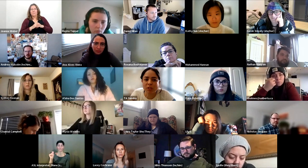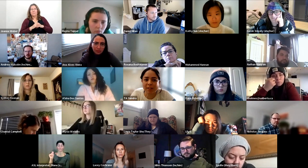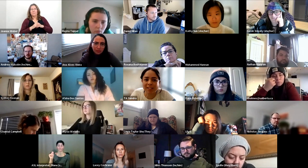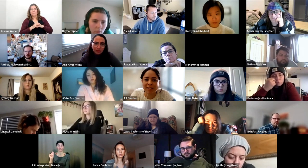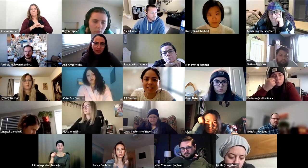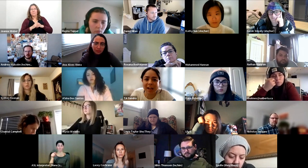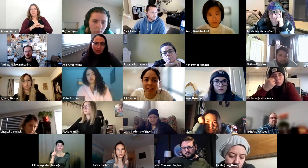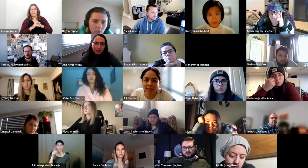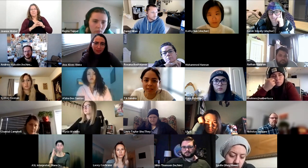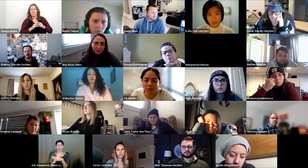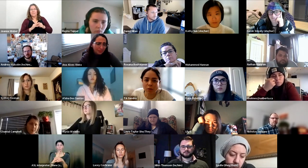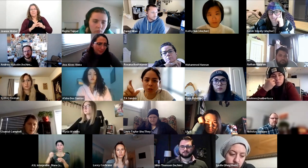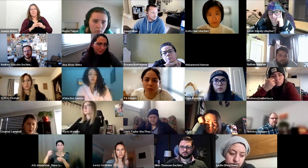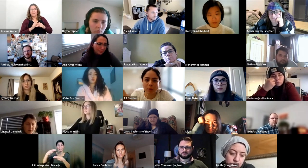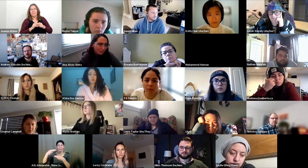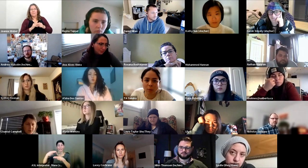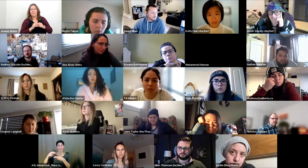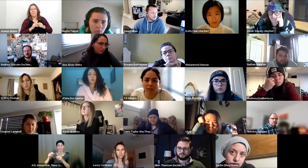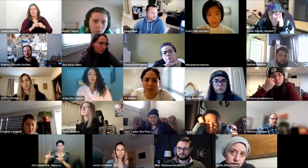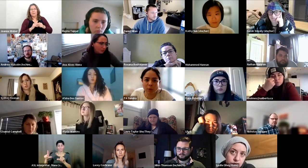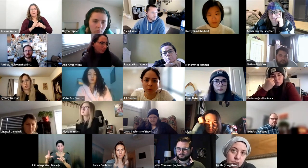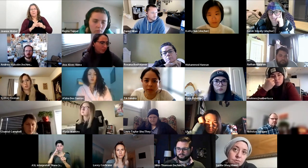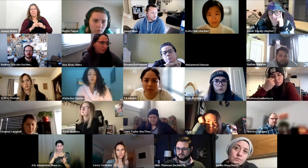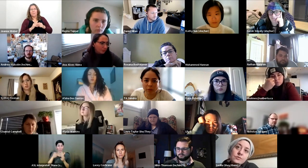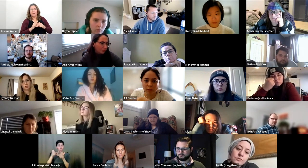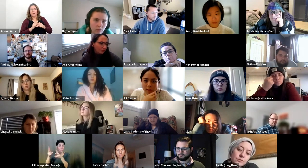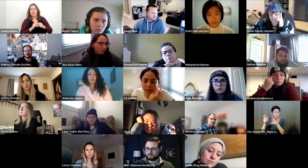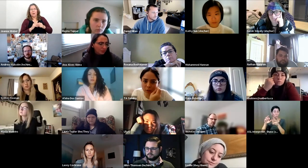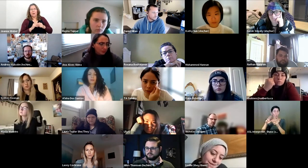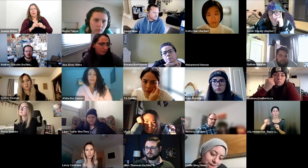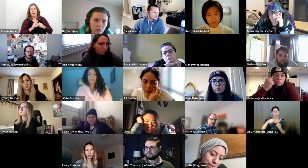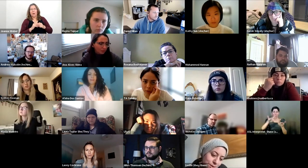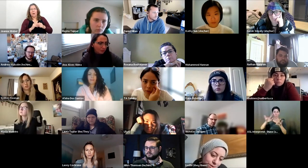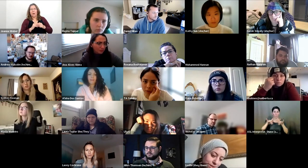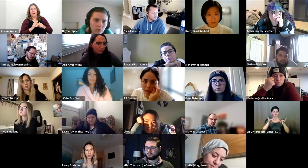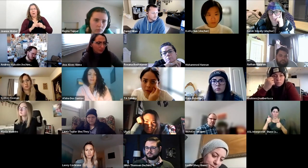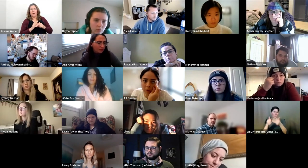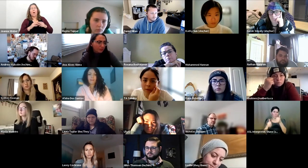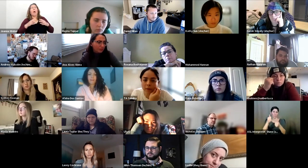you sharing the slides or just posting the recording for the lecture?